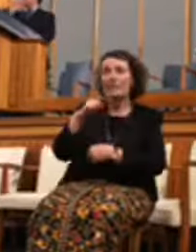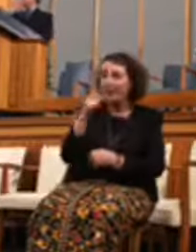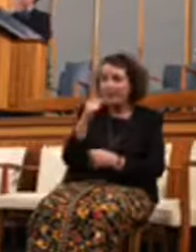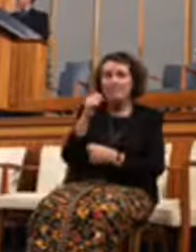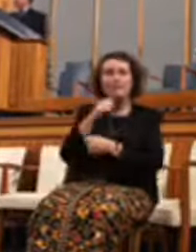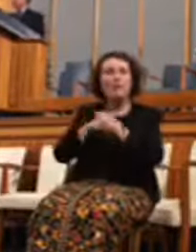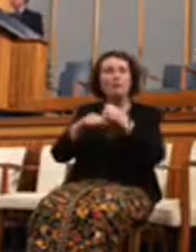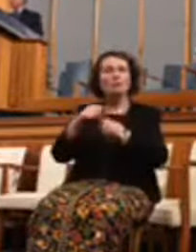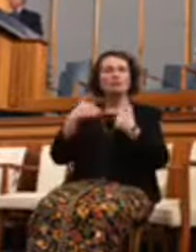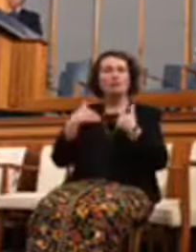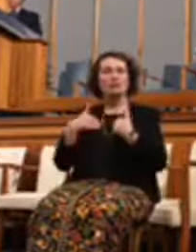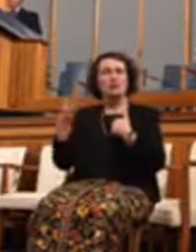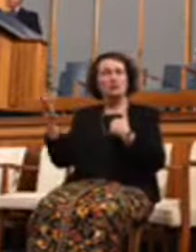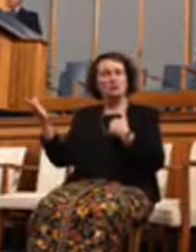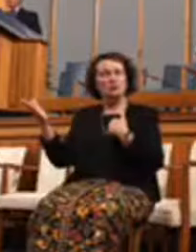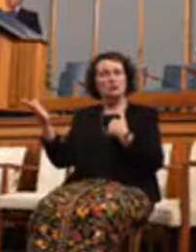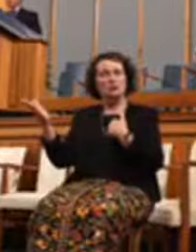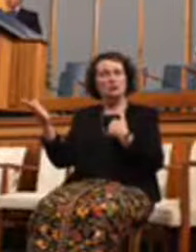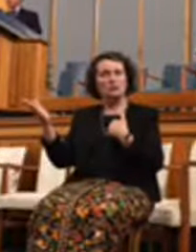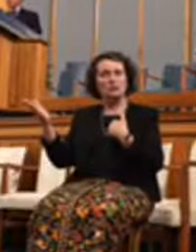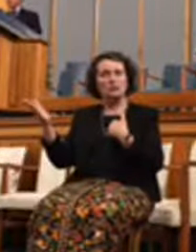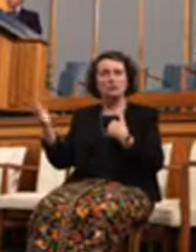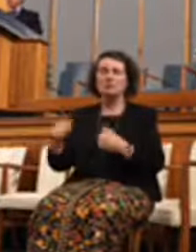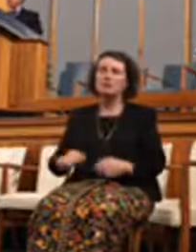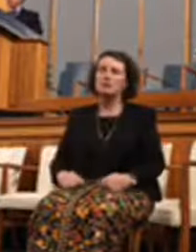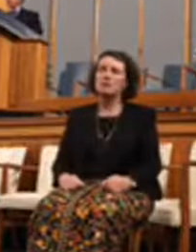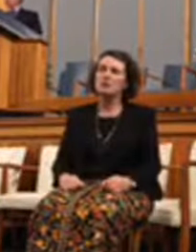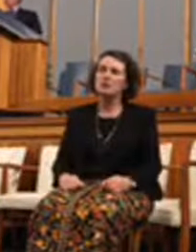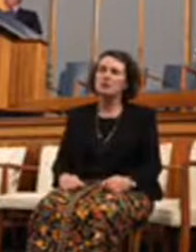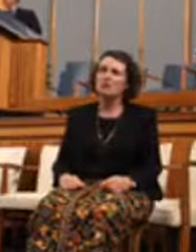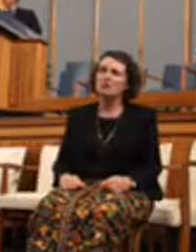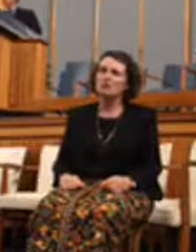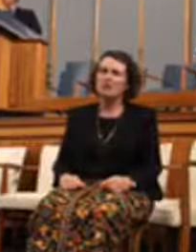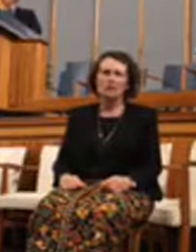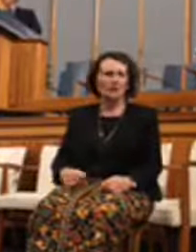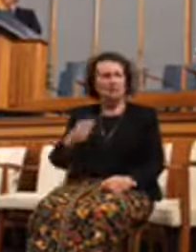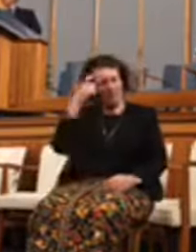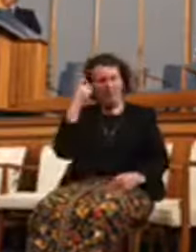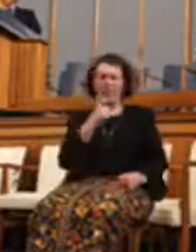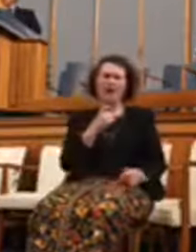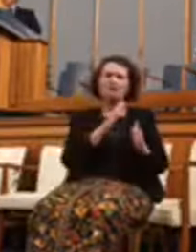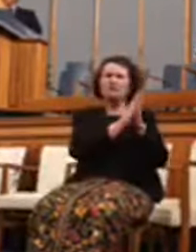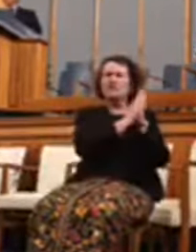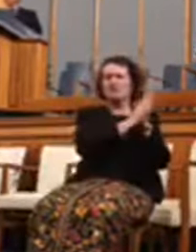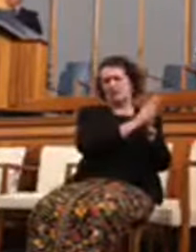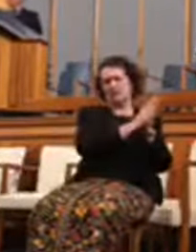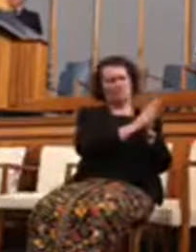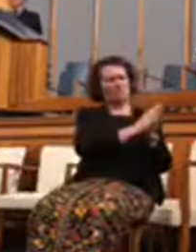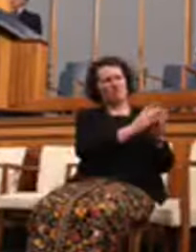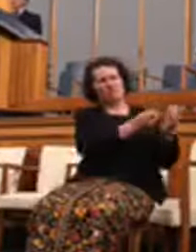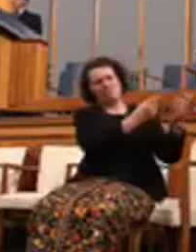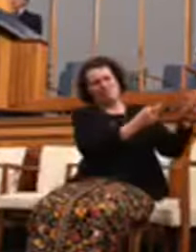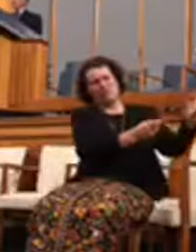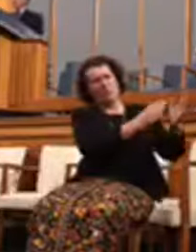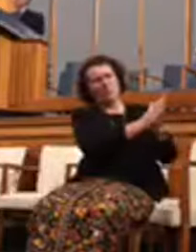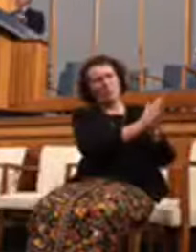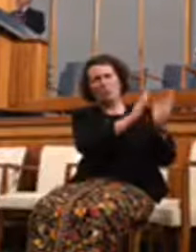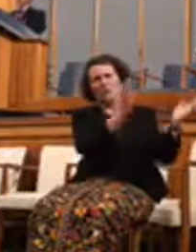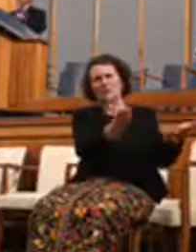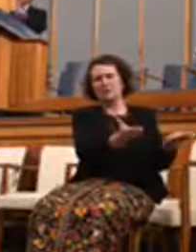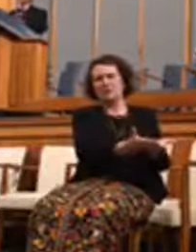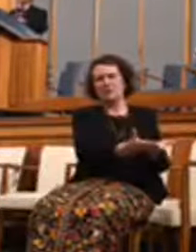is no religion, there is no prophet in the world who will enrich you through his poverty.